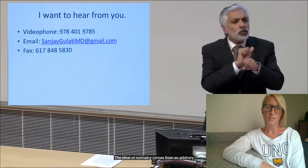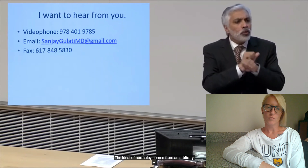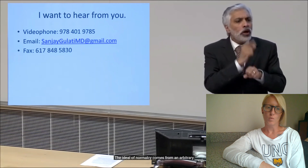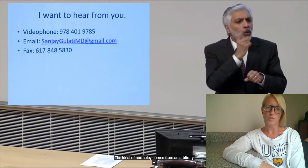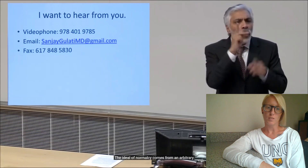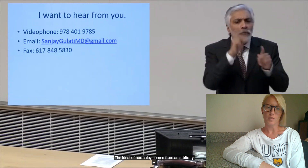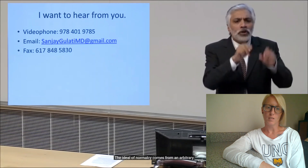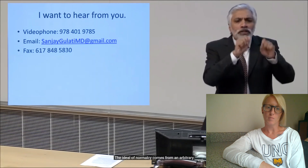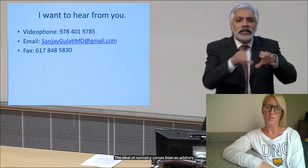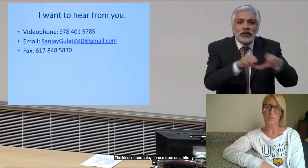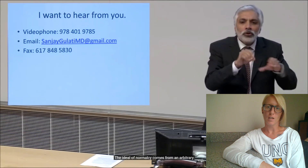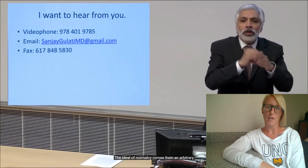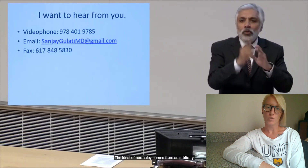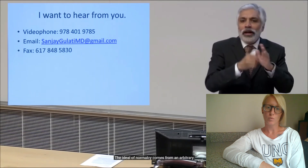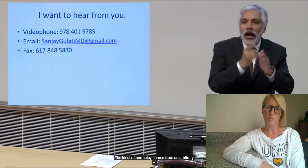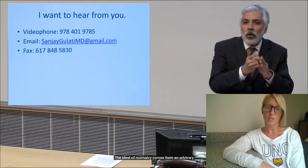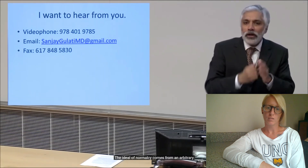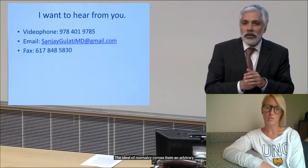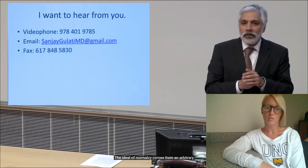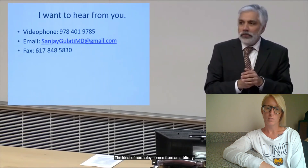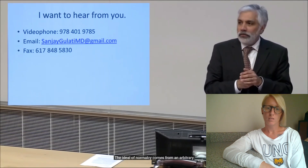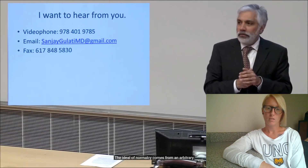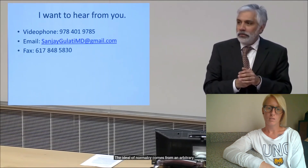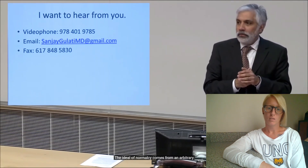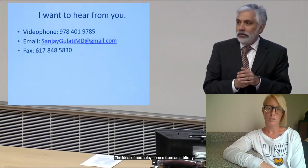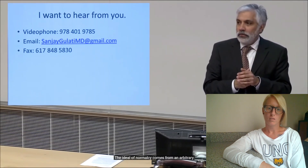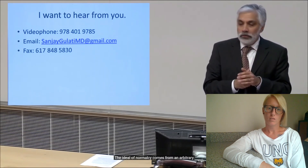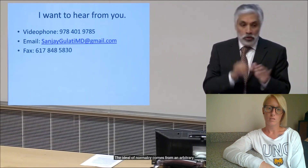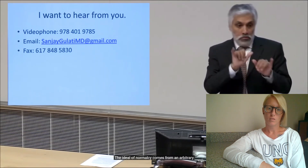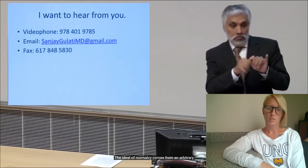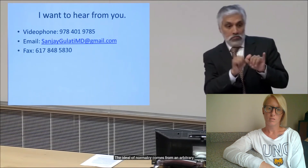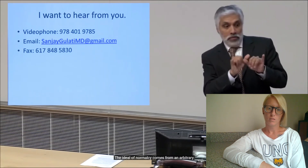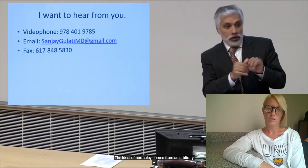The idea of normalcy becomes an